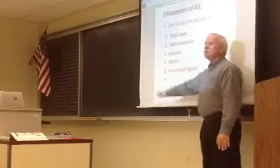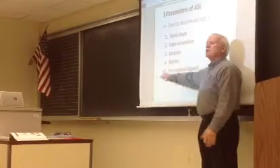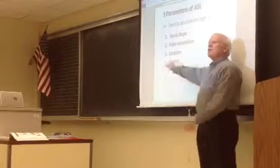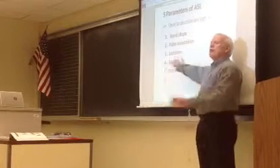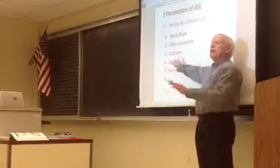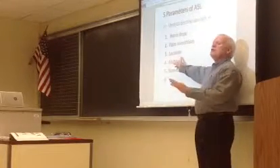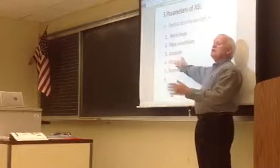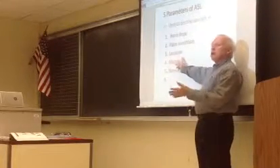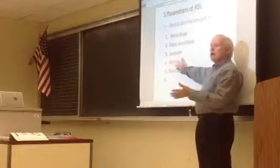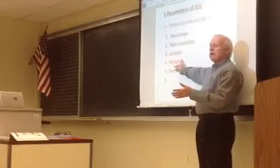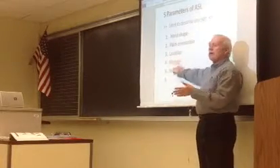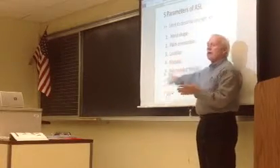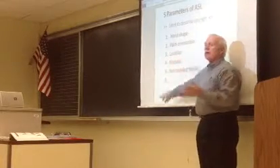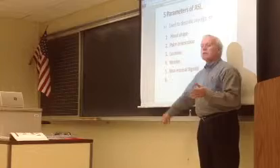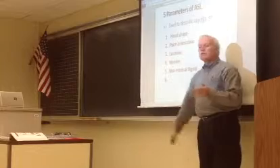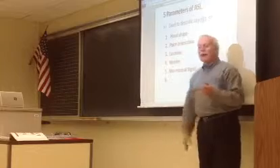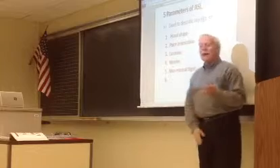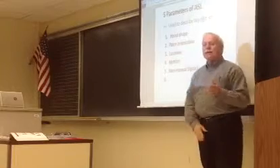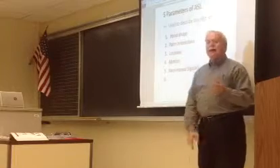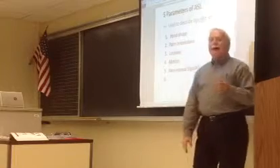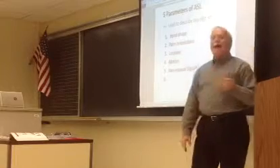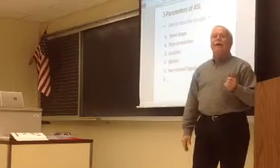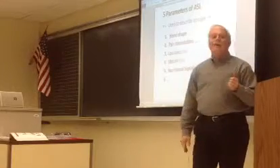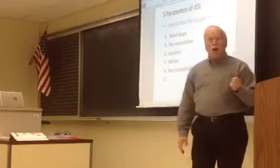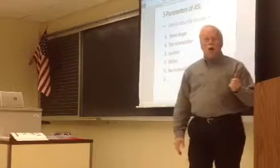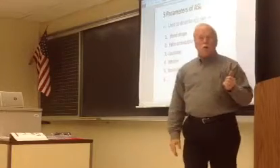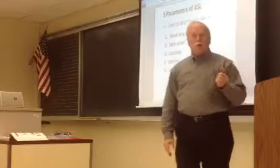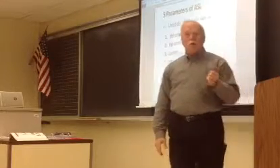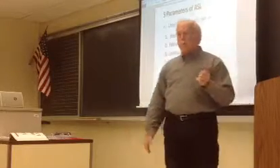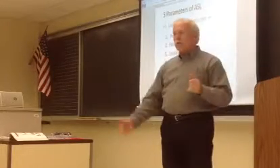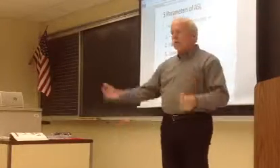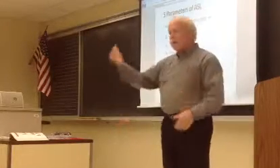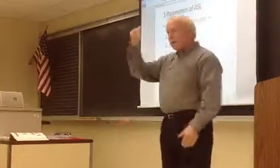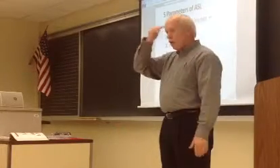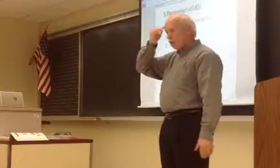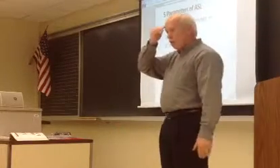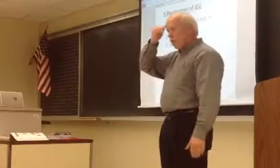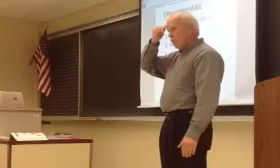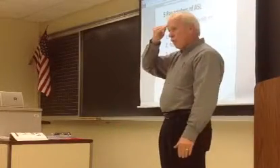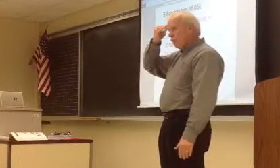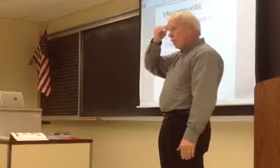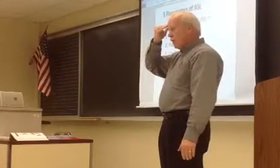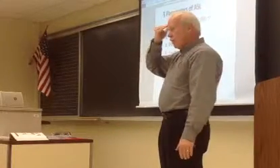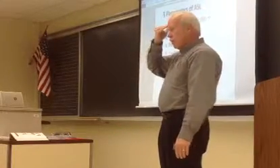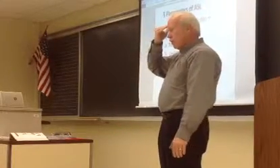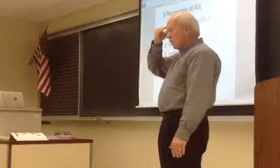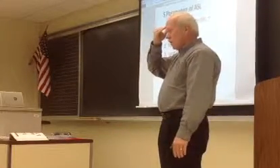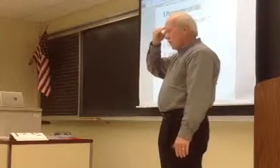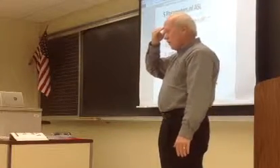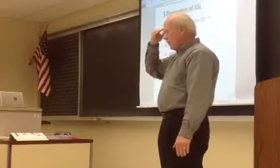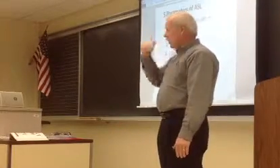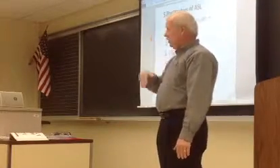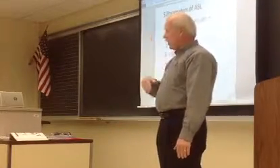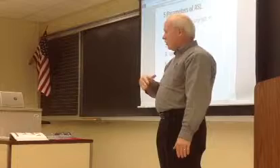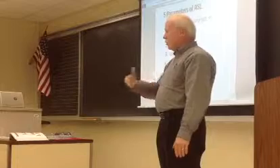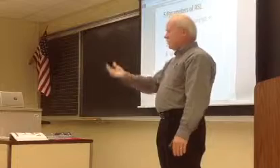the location of the sign I know? Do we know the sign no? No. Well, if we don't know, it's